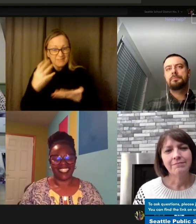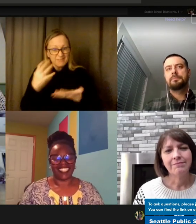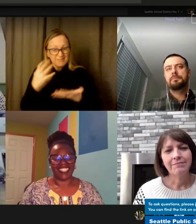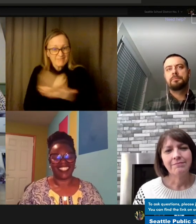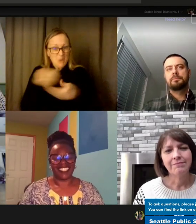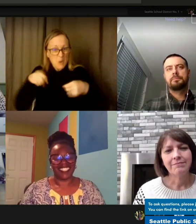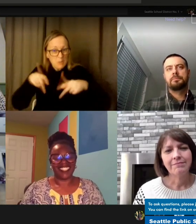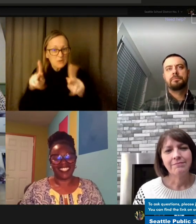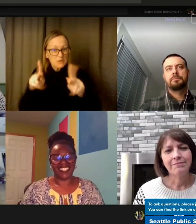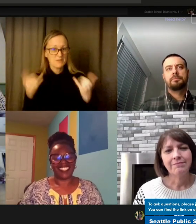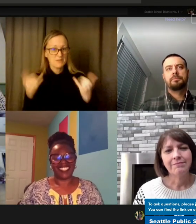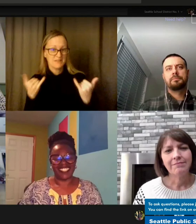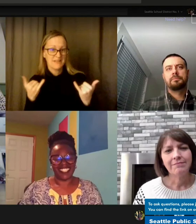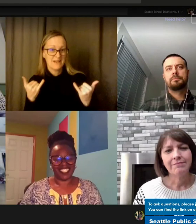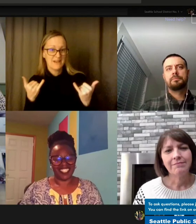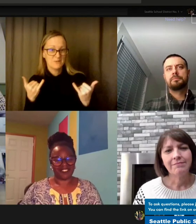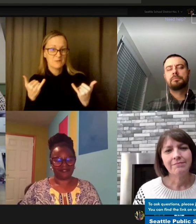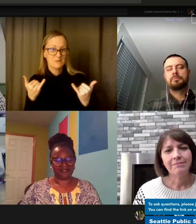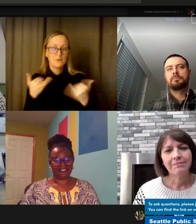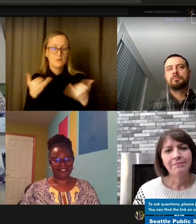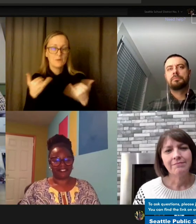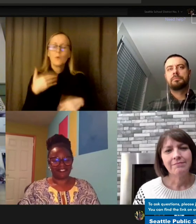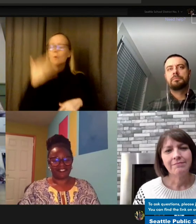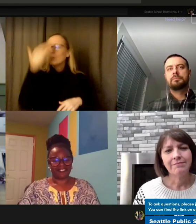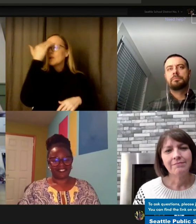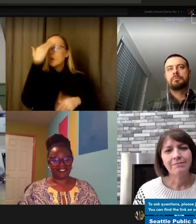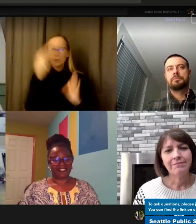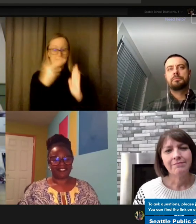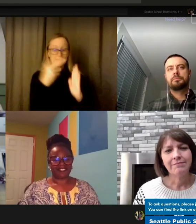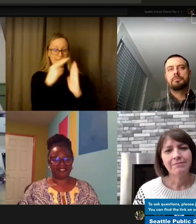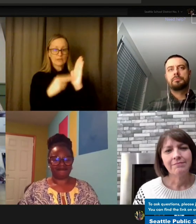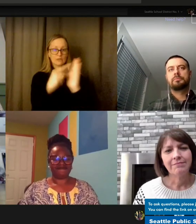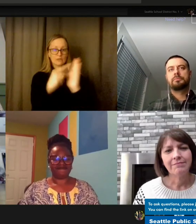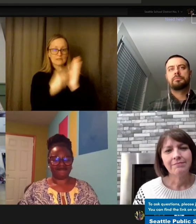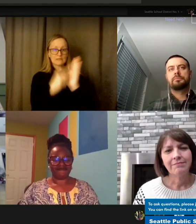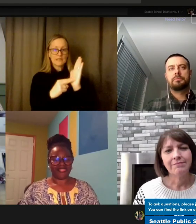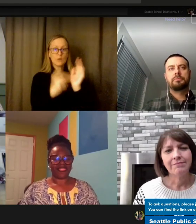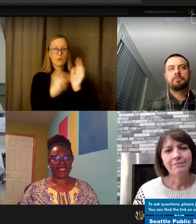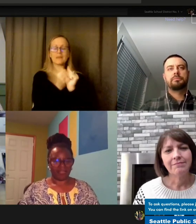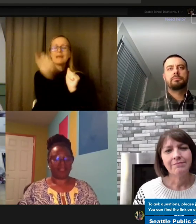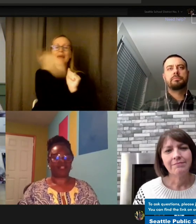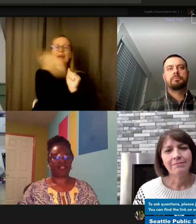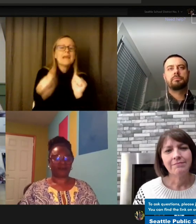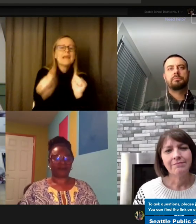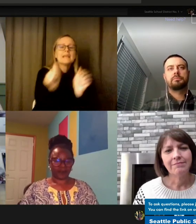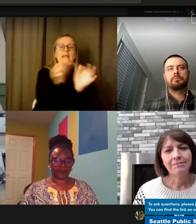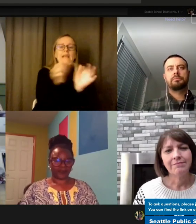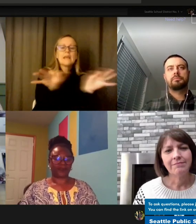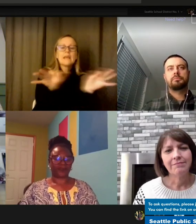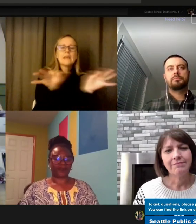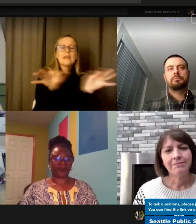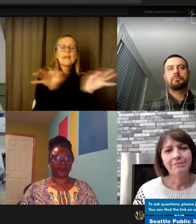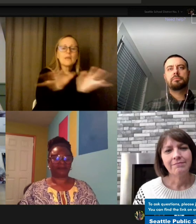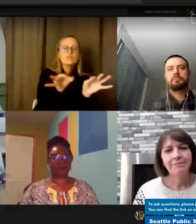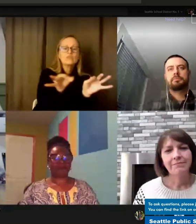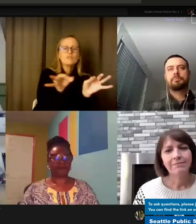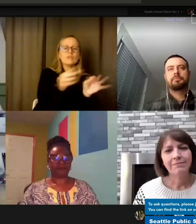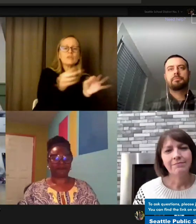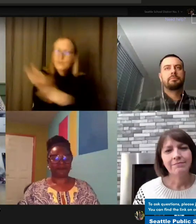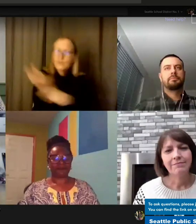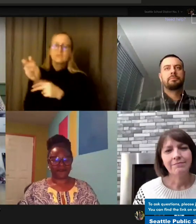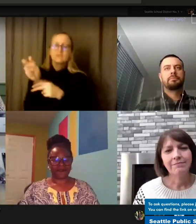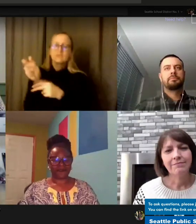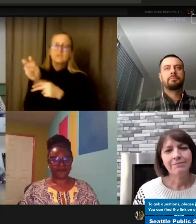that literacy in any language transfers to acquiring a new language. So the stronger